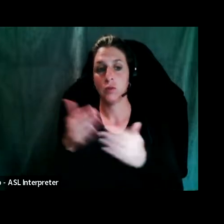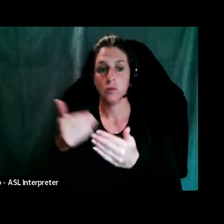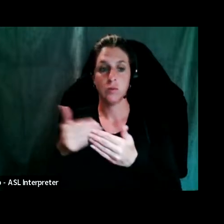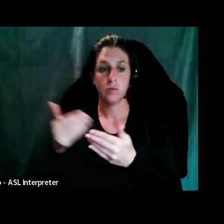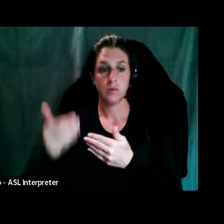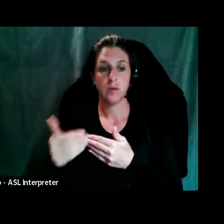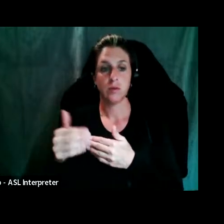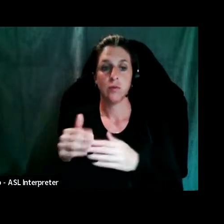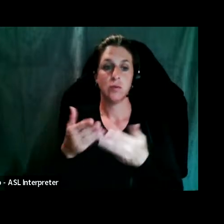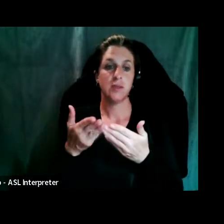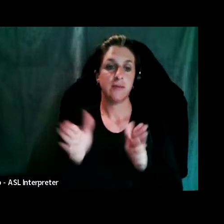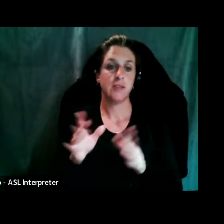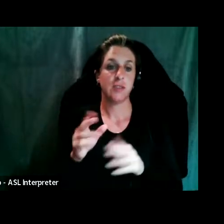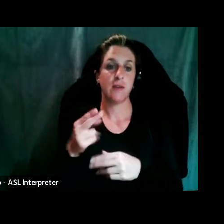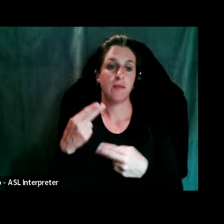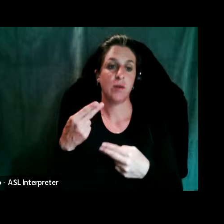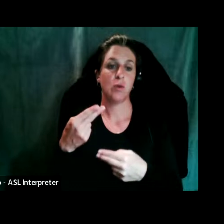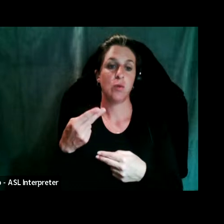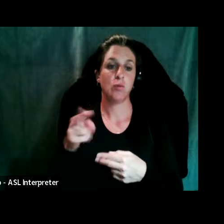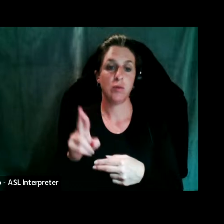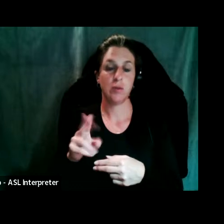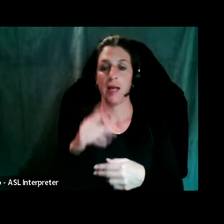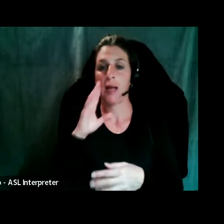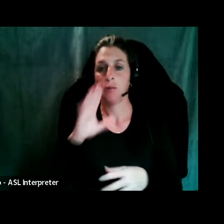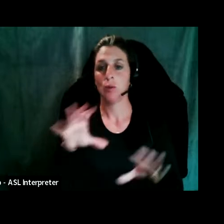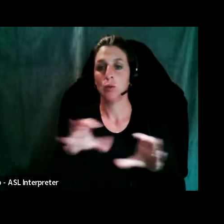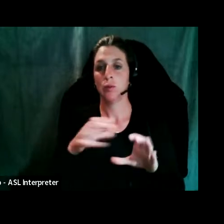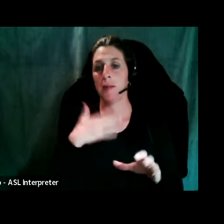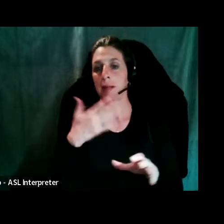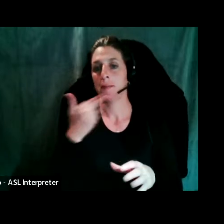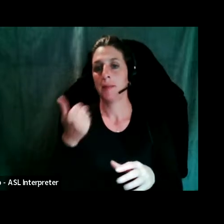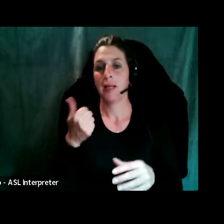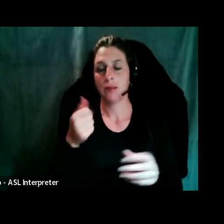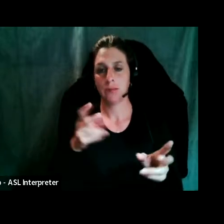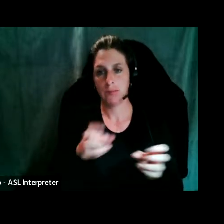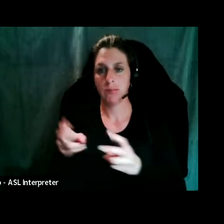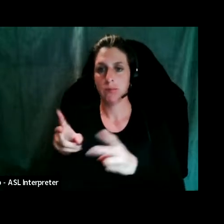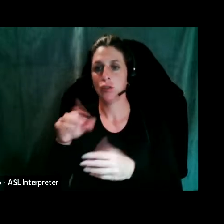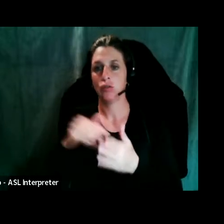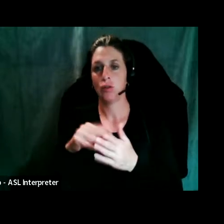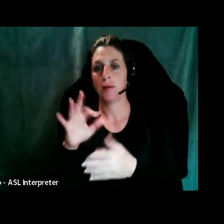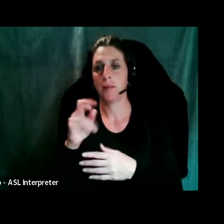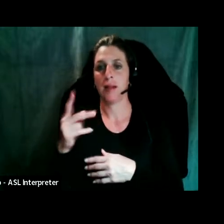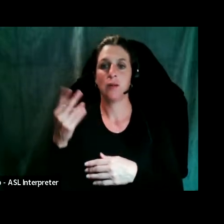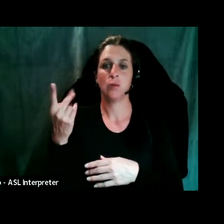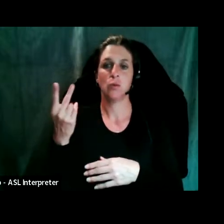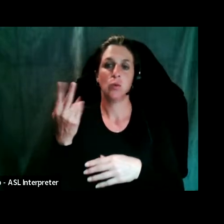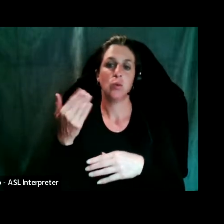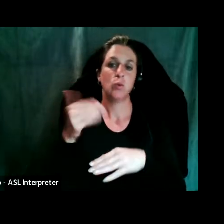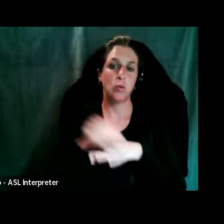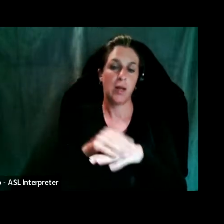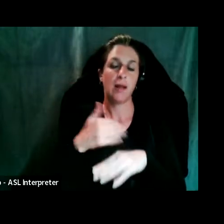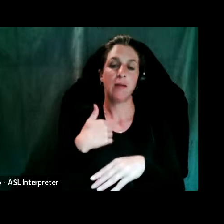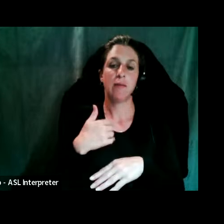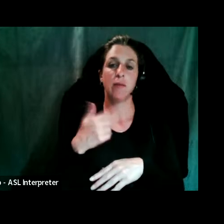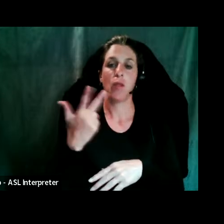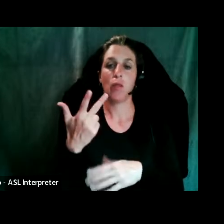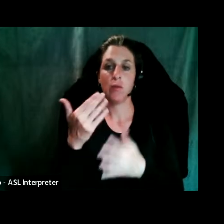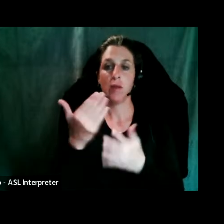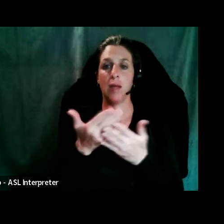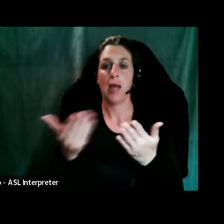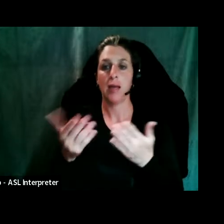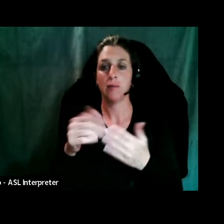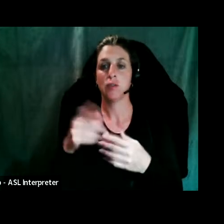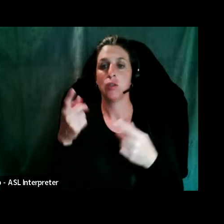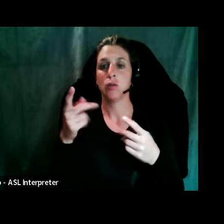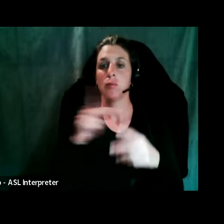right, I'll do my best to impersonate Dr. Black, and we'll go quickly here. Tonight, we have 3 items, on the personnel consent agenda. We